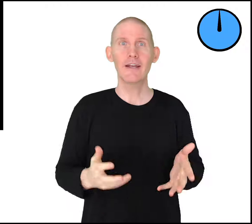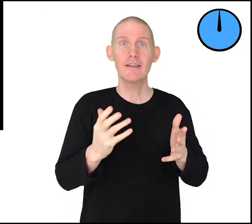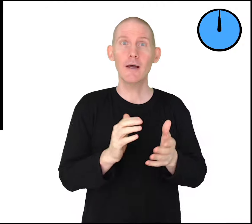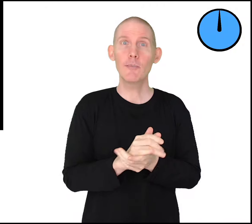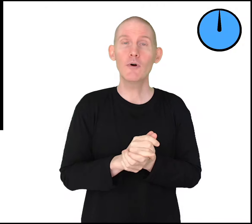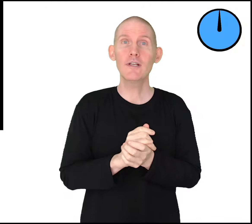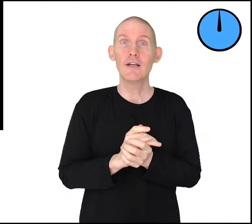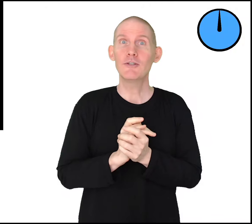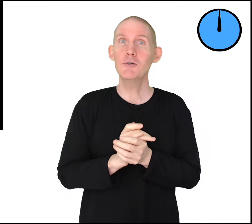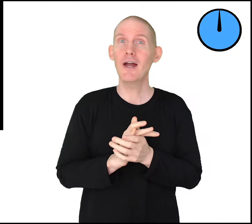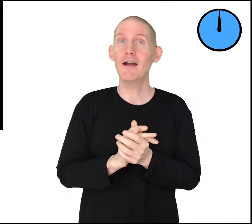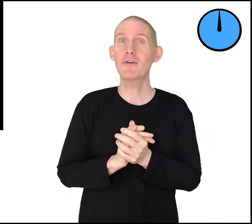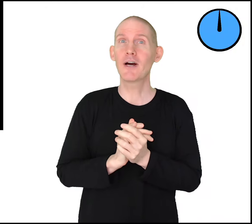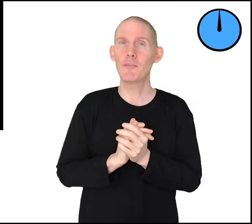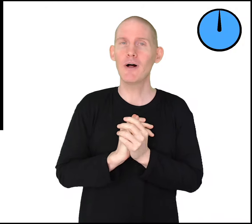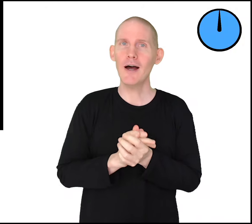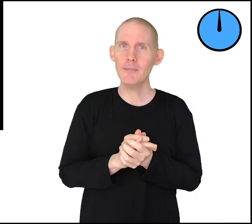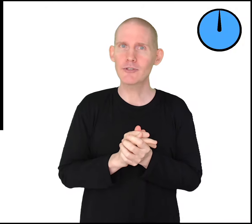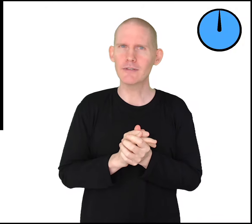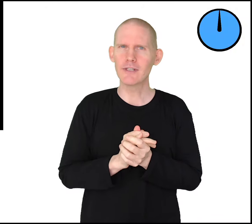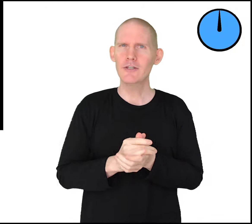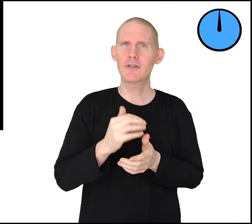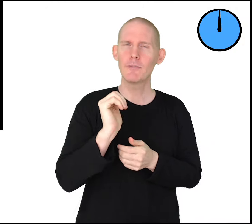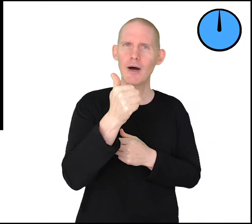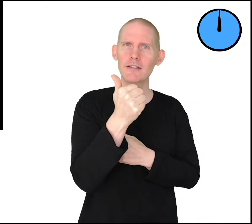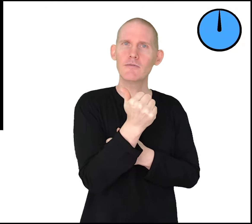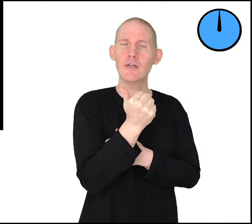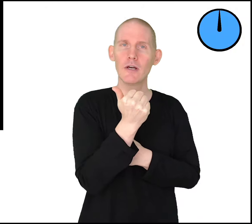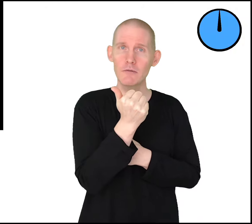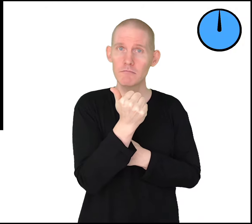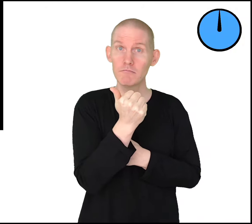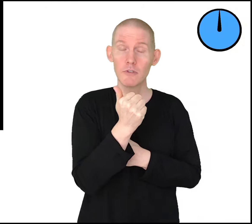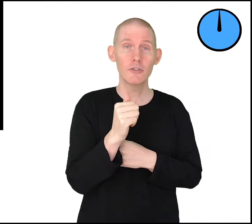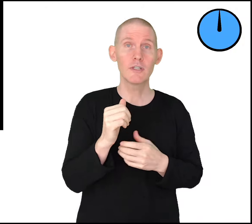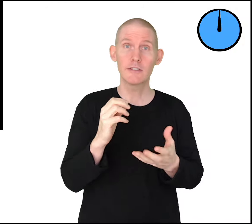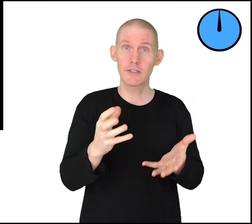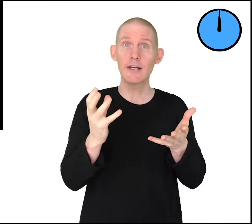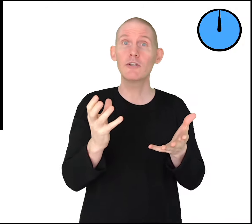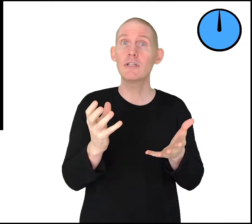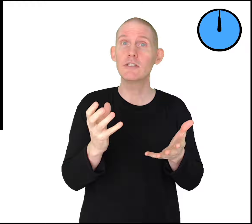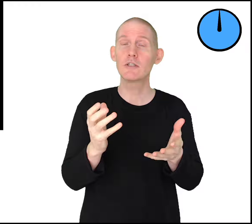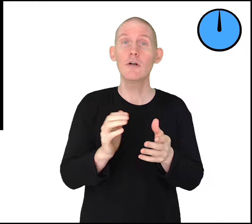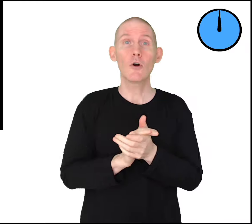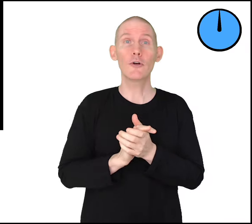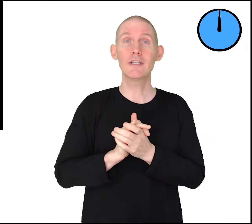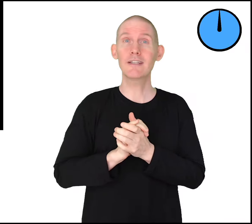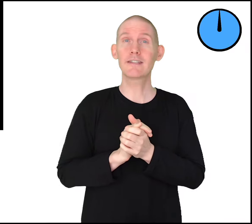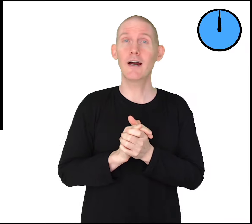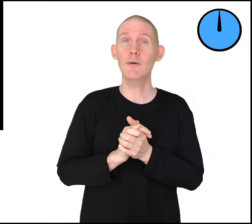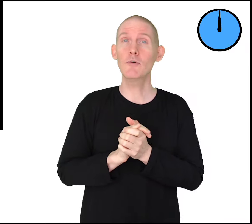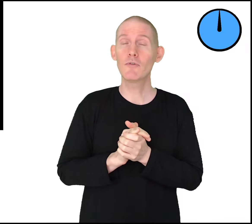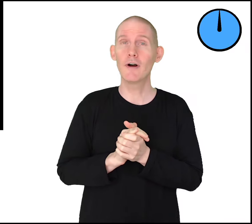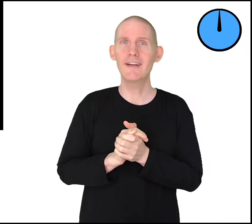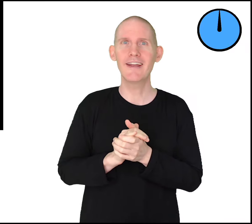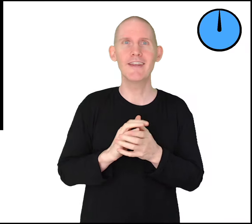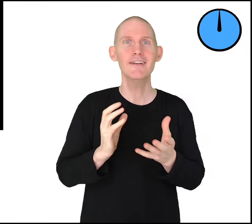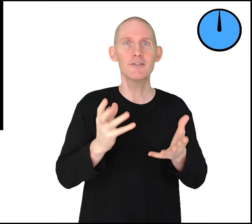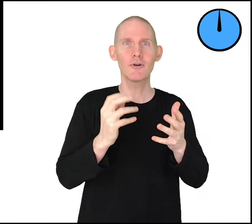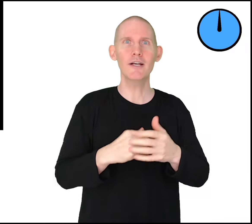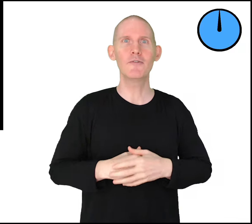that point, you have a couple options. You can pause the video, you can sign at your leisure, or you can let the timer run and then try to race